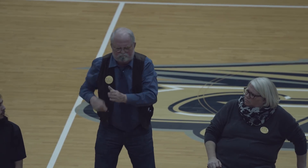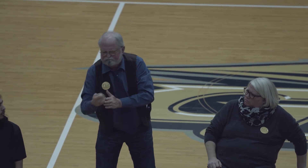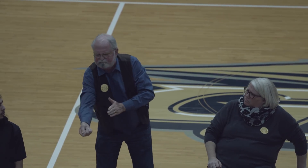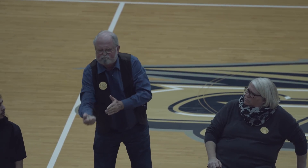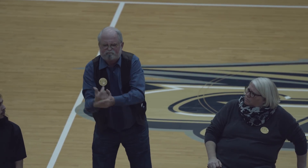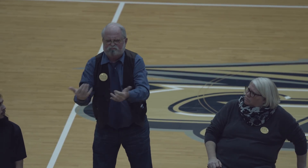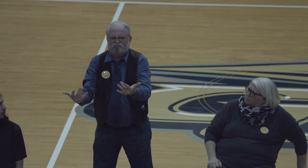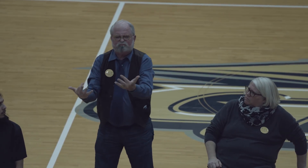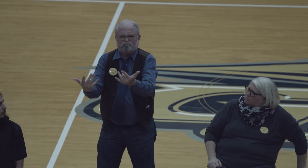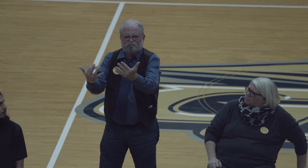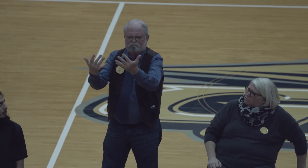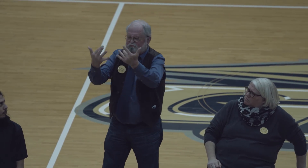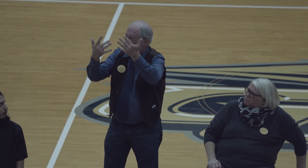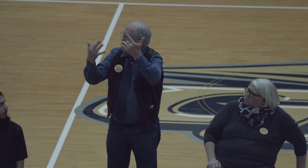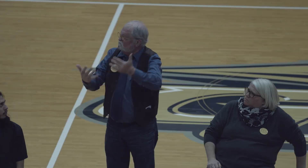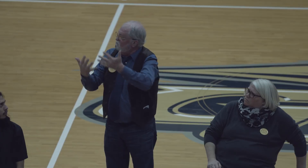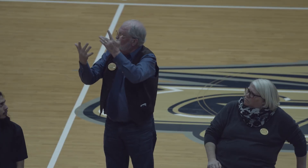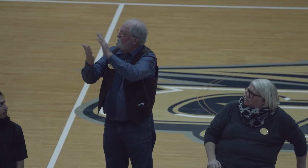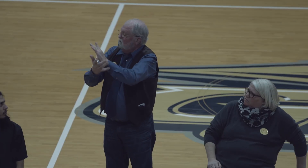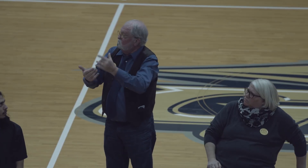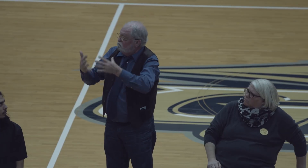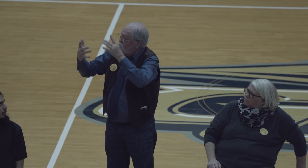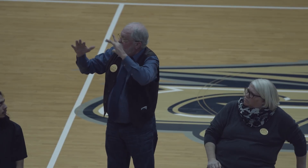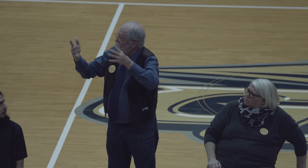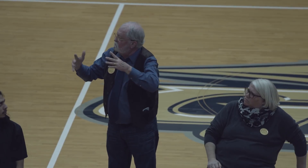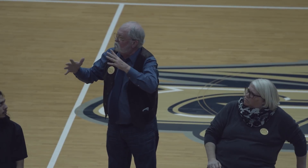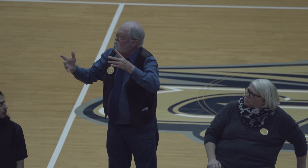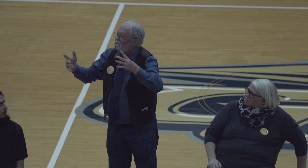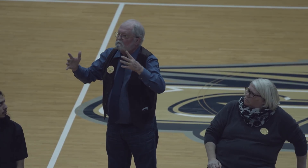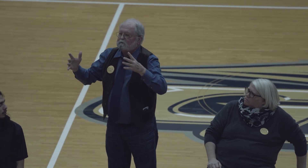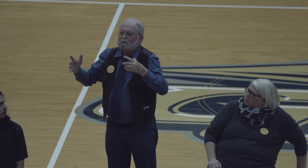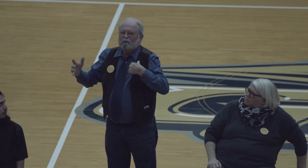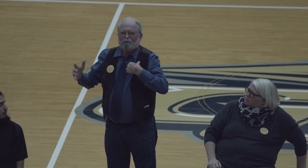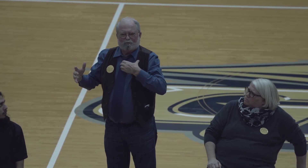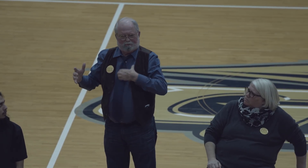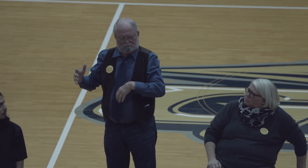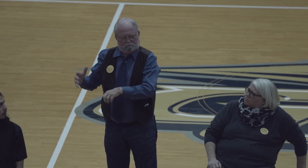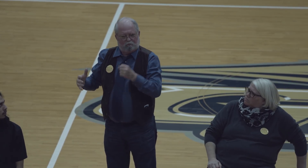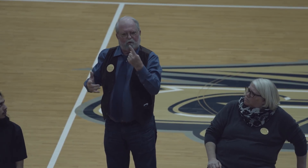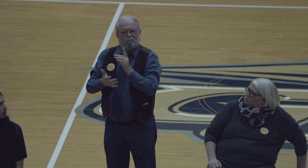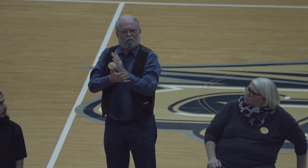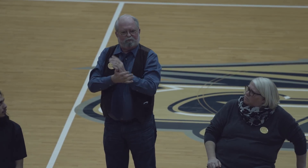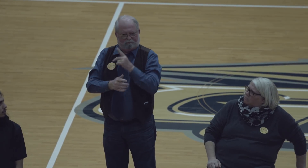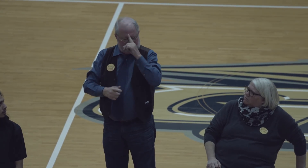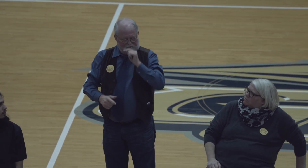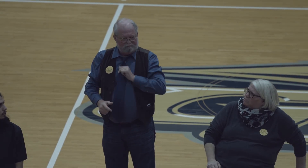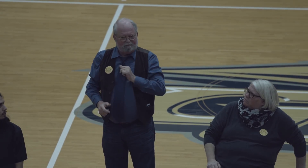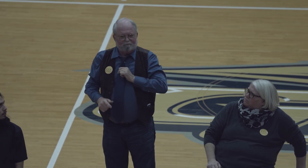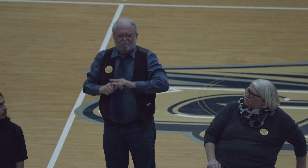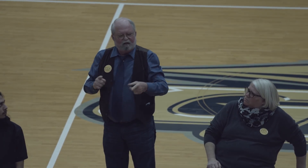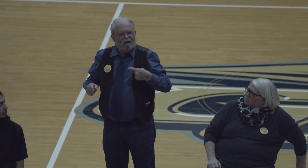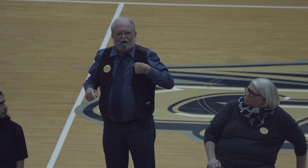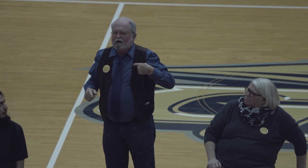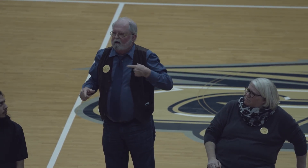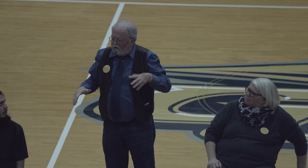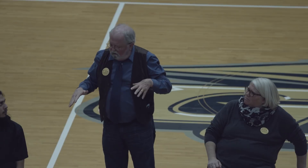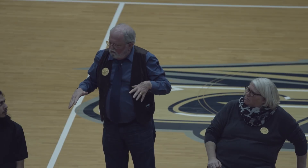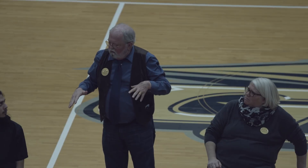And papers are flying everywhere, and people started to gather up at the school. You know, I wish that I had taken a